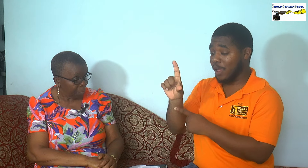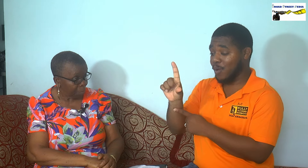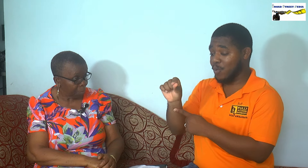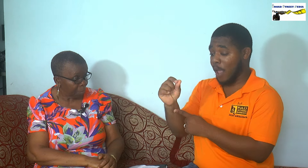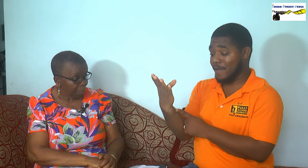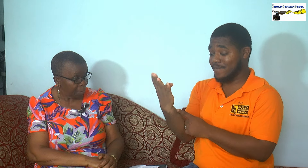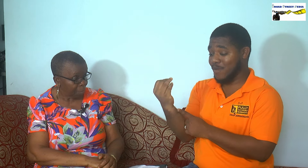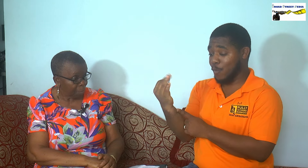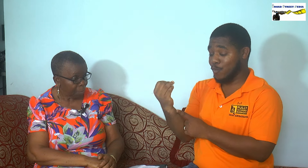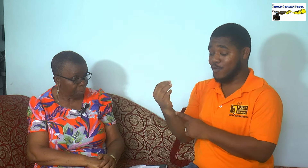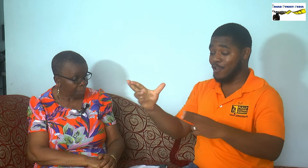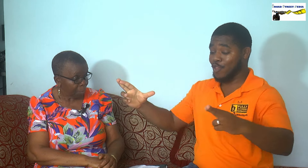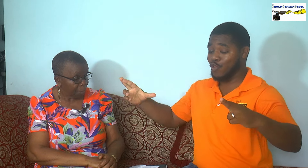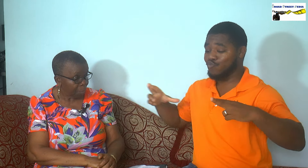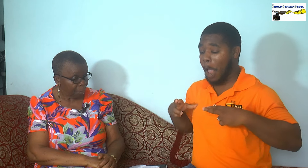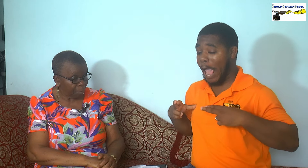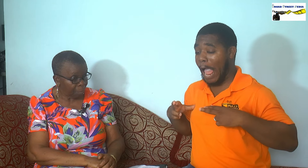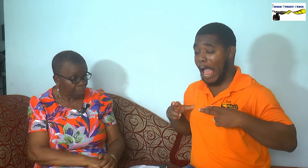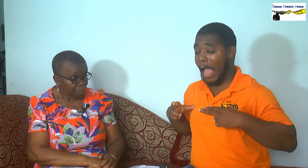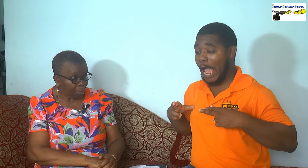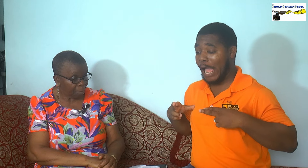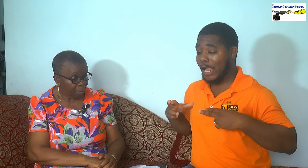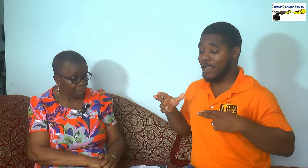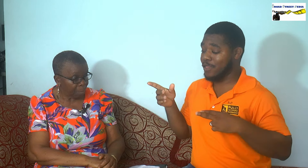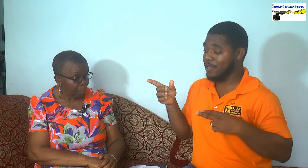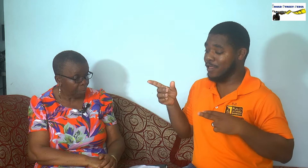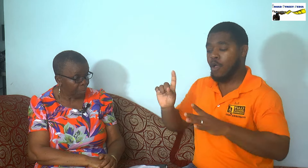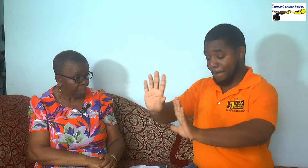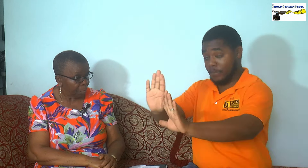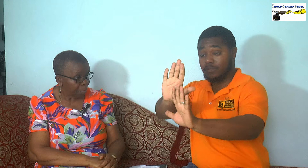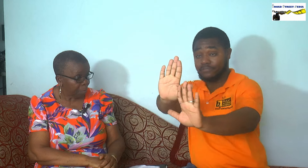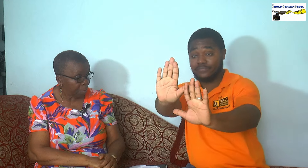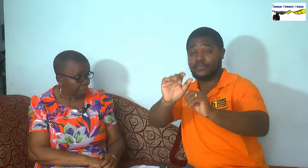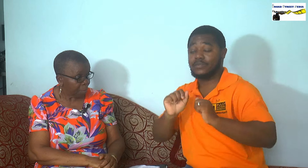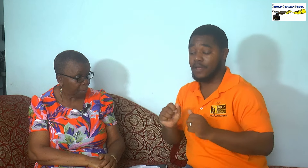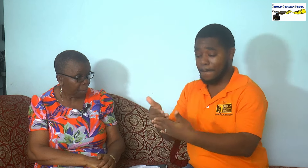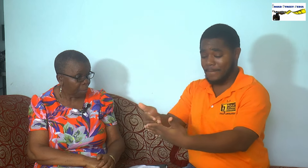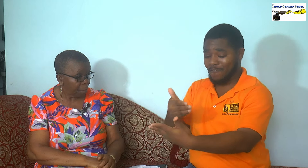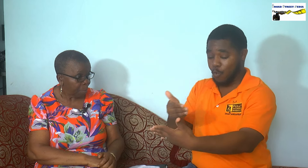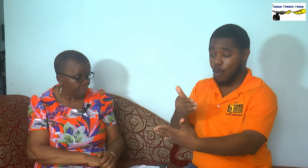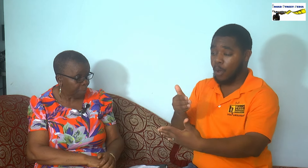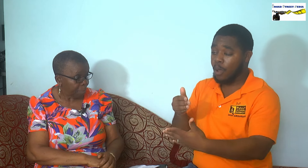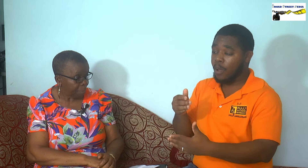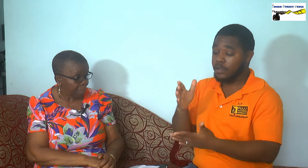So, in 2014, you retired. Wait, hold on. Before